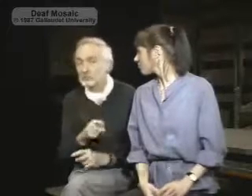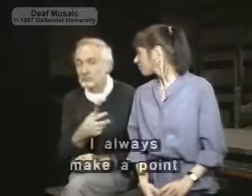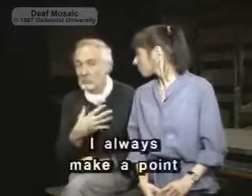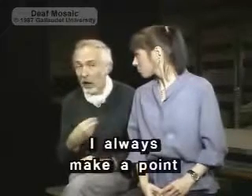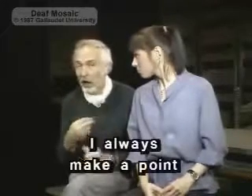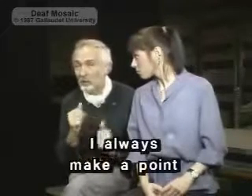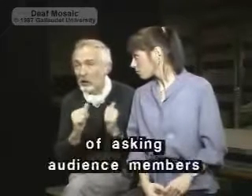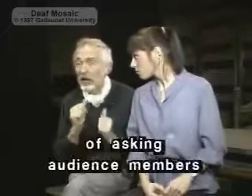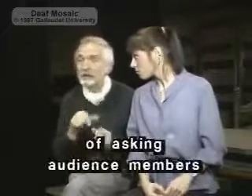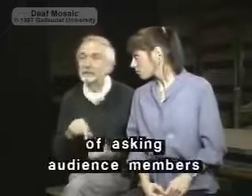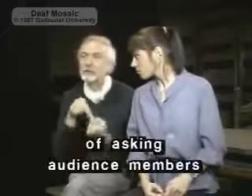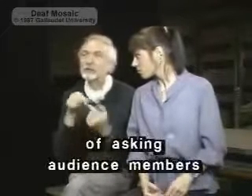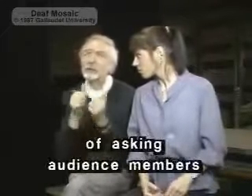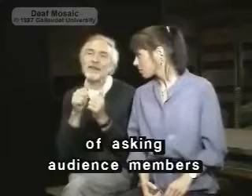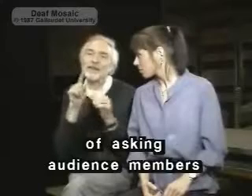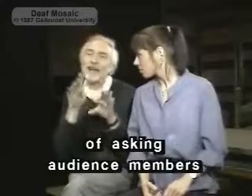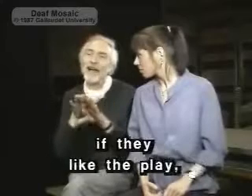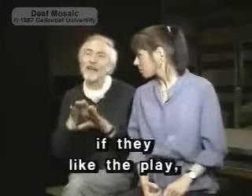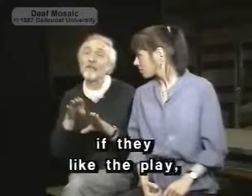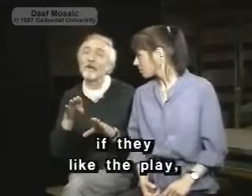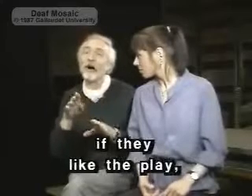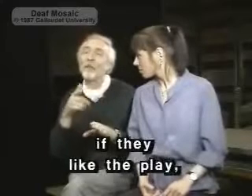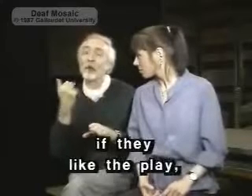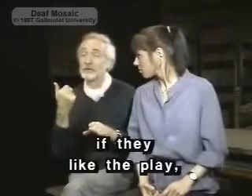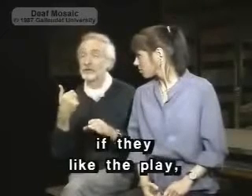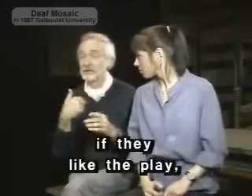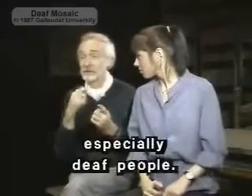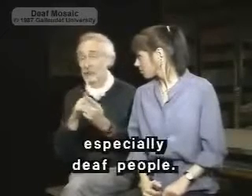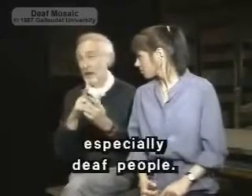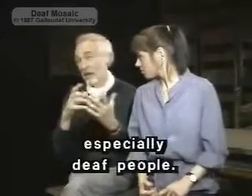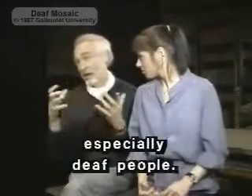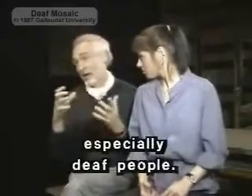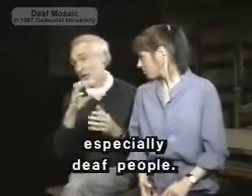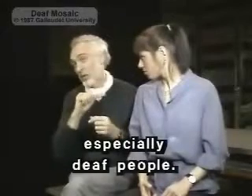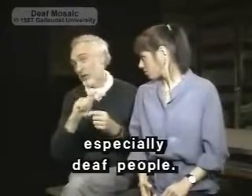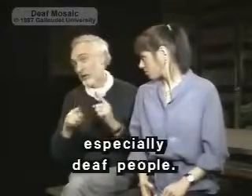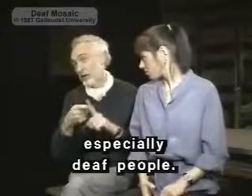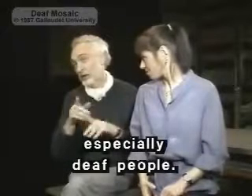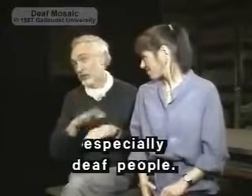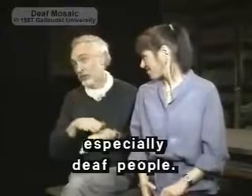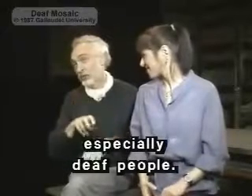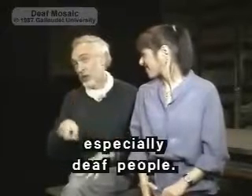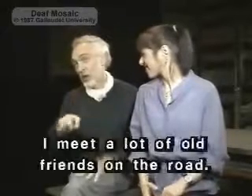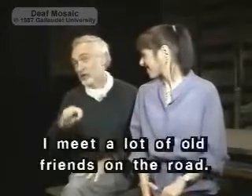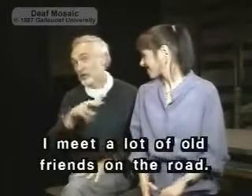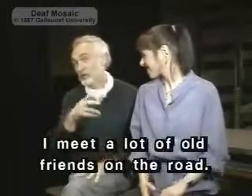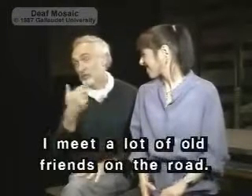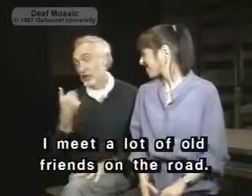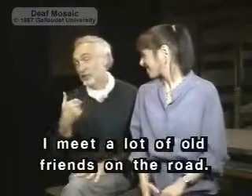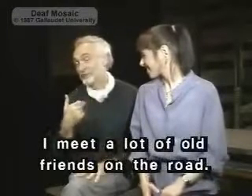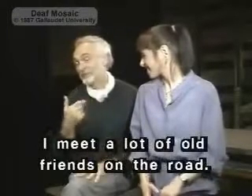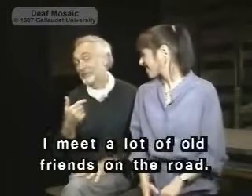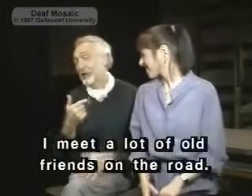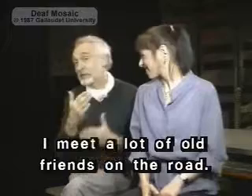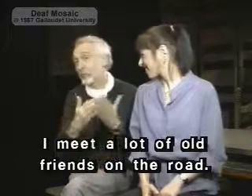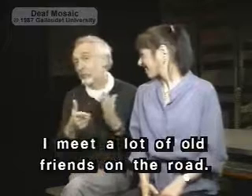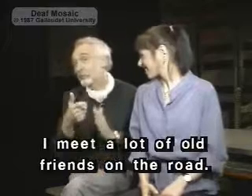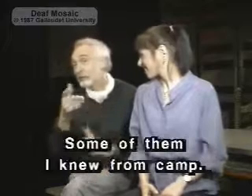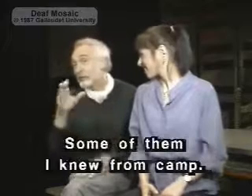to asking audience members if they wrote the play, especially deaf people. I meet a lot of old friends on the road. Some of them I moved